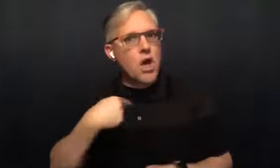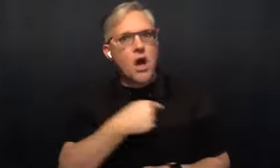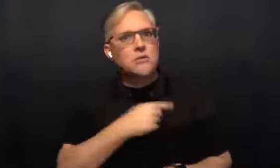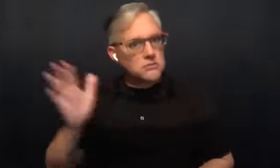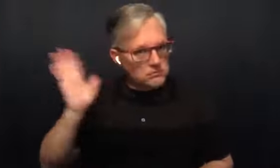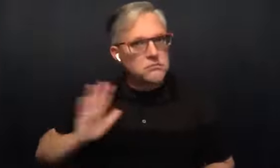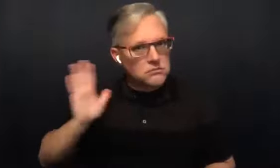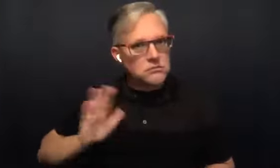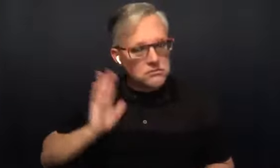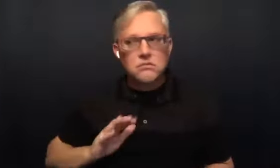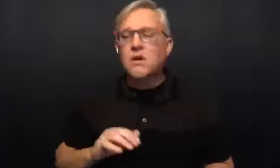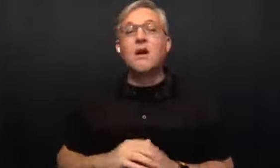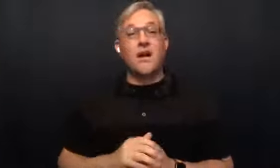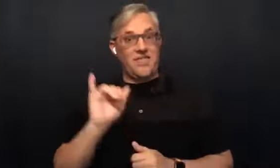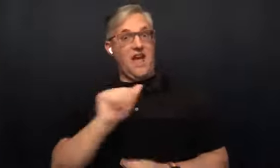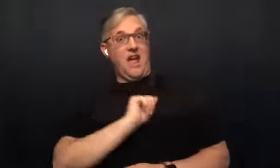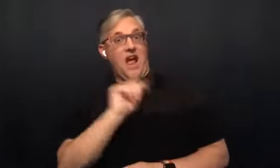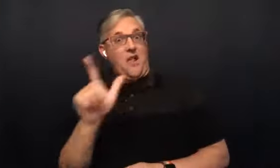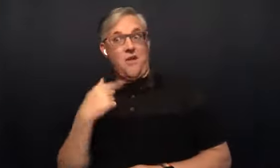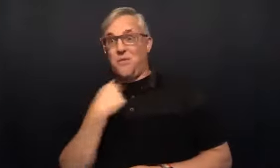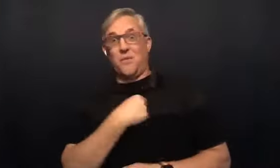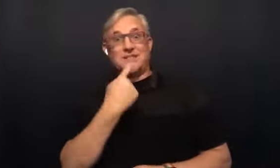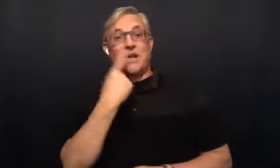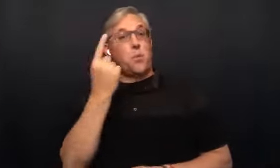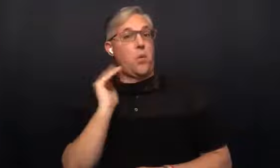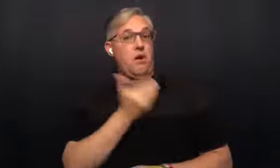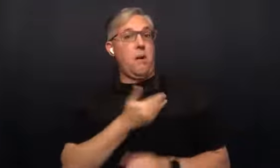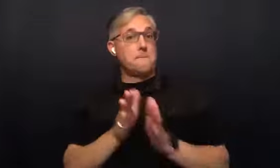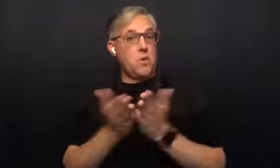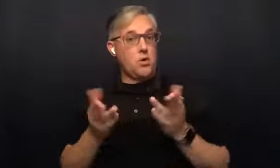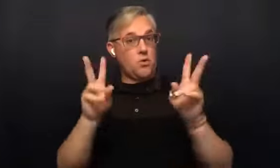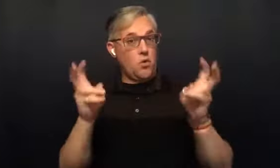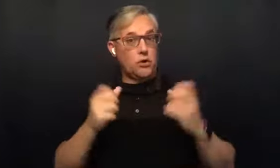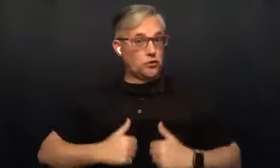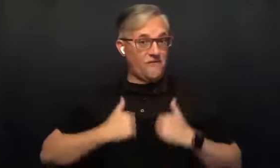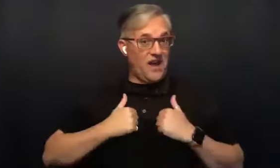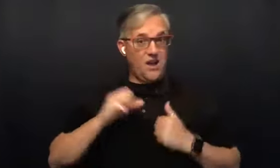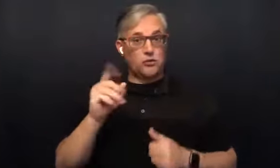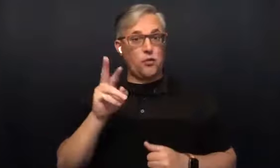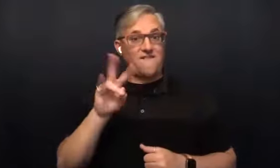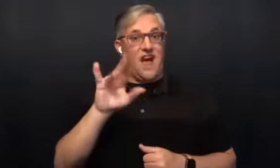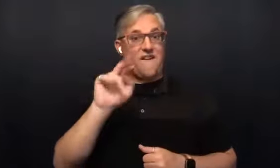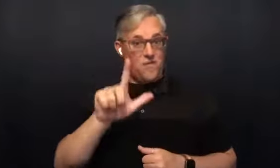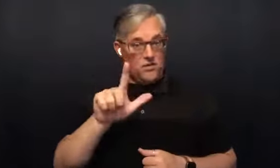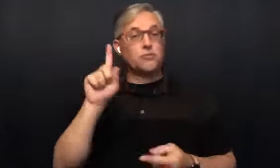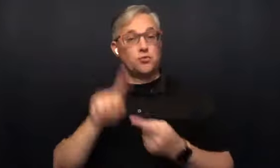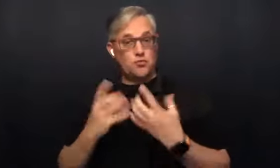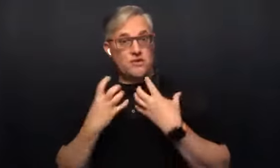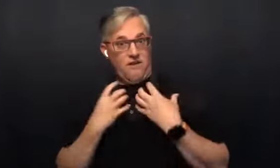things that we say in Al-Anon. It's from one of our books, Survival to Recovery. Hurt people hurt other people. And so when I found